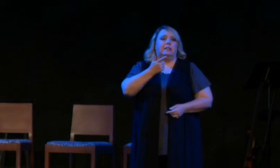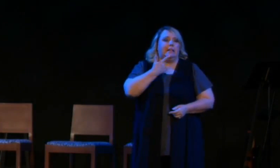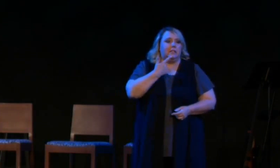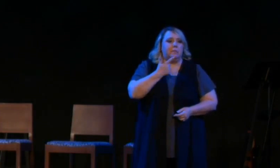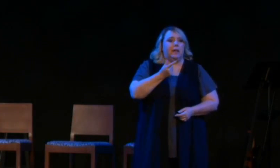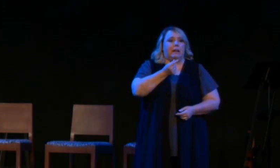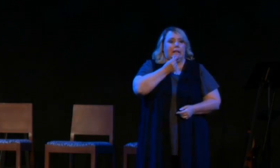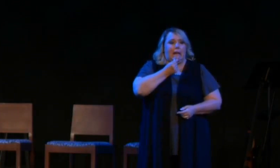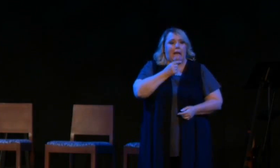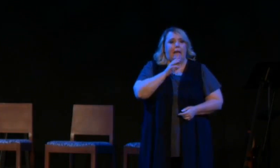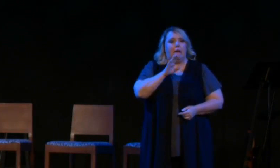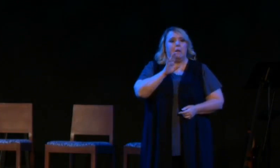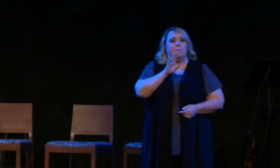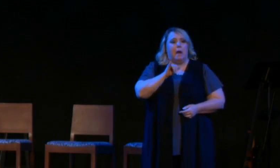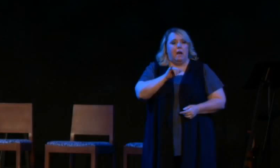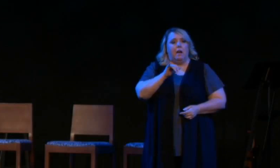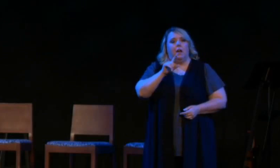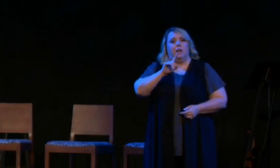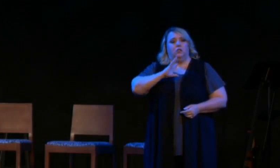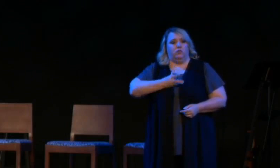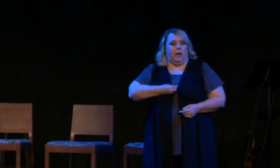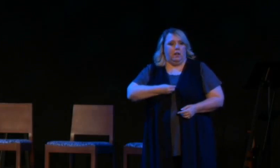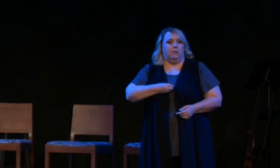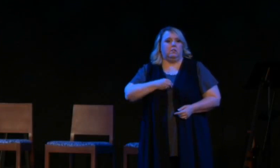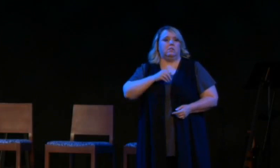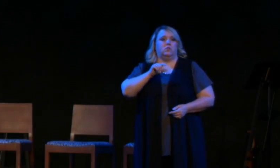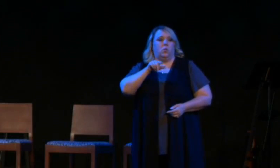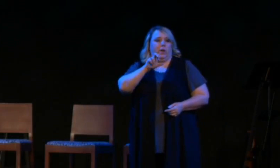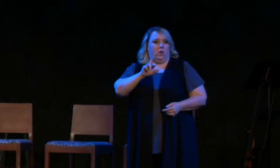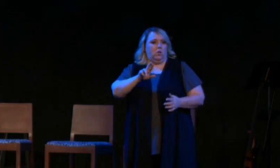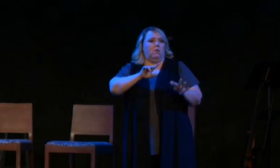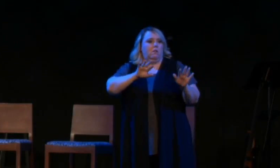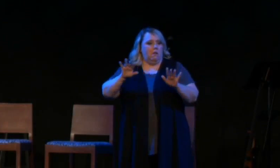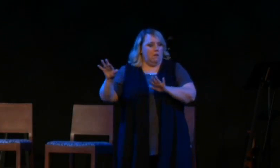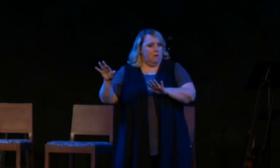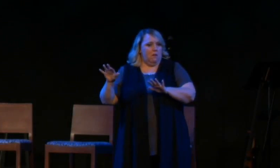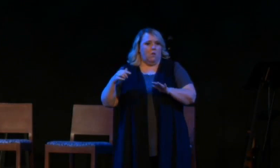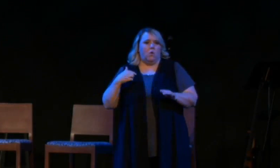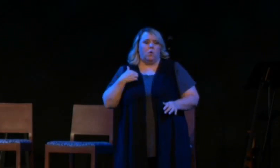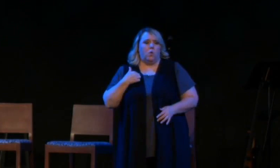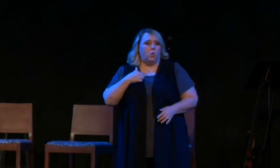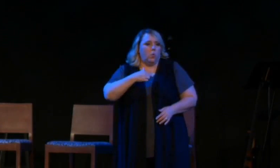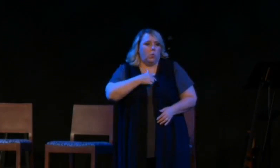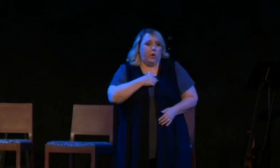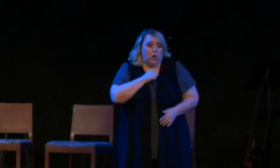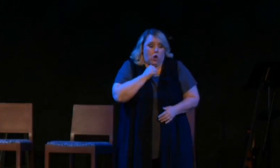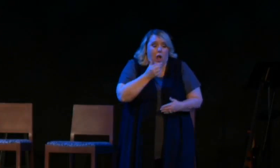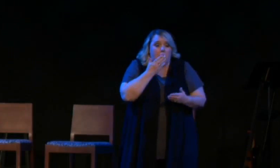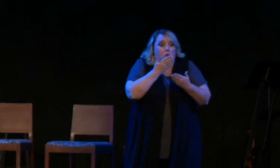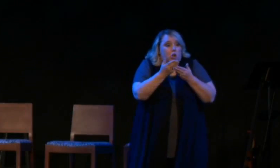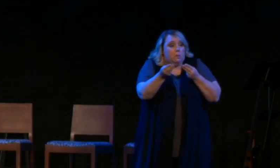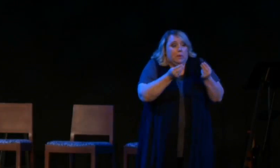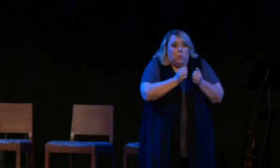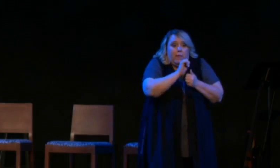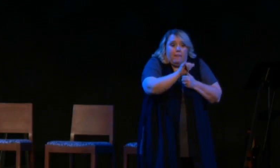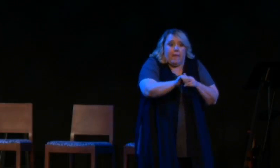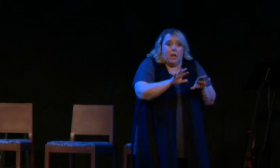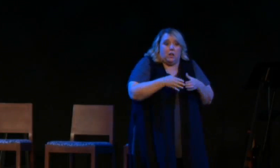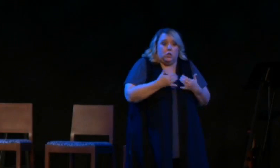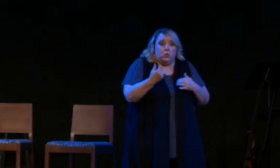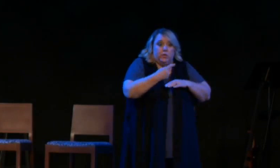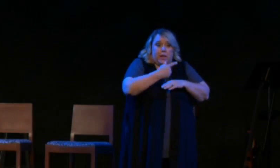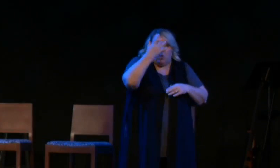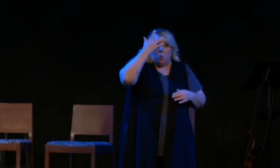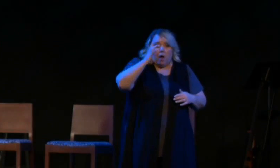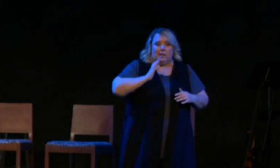and queer, non-binary persons. We are not in good ministry to that community today because of our